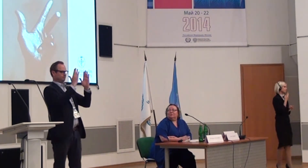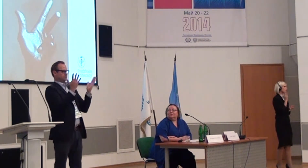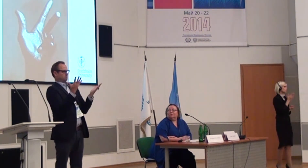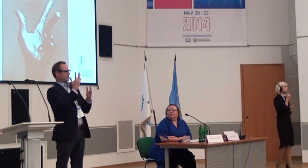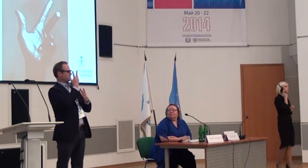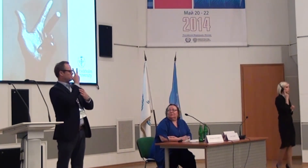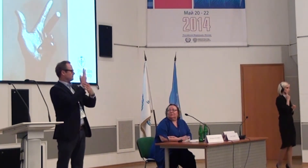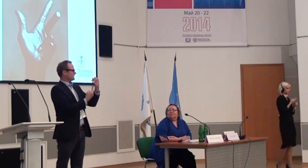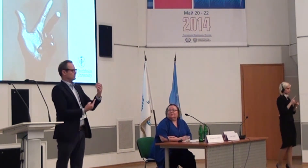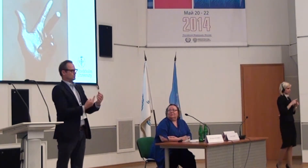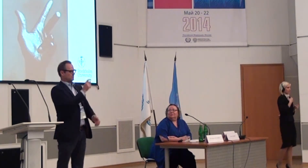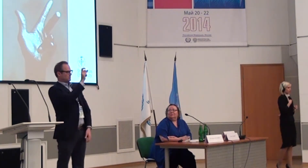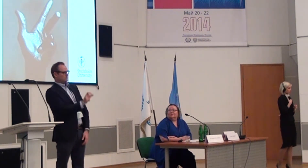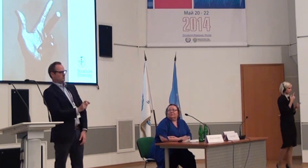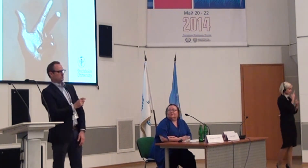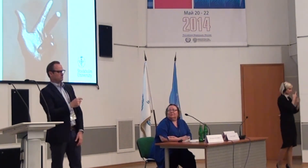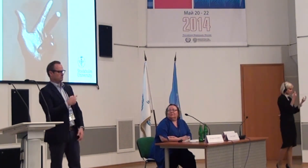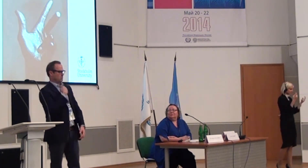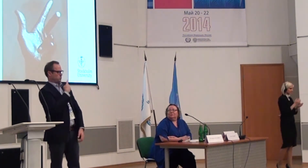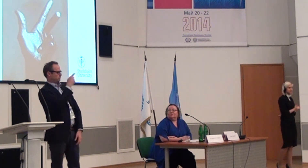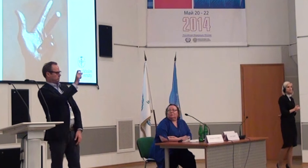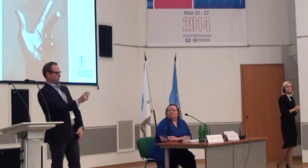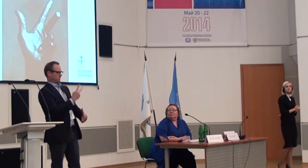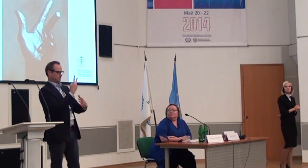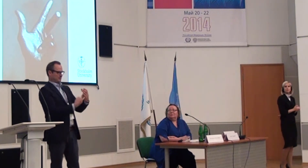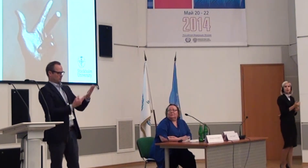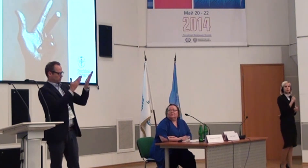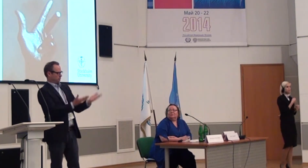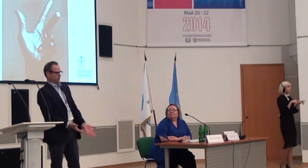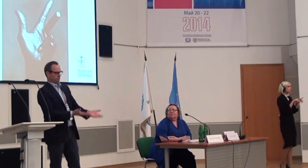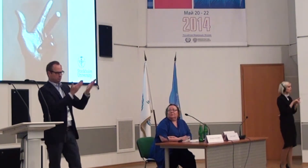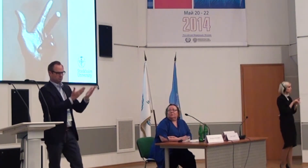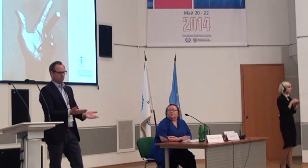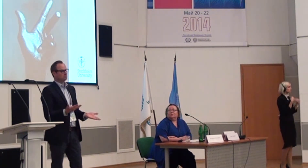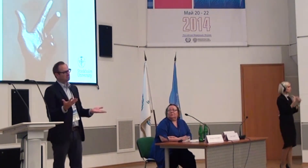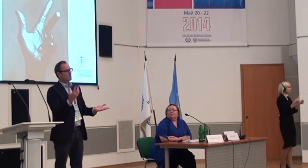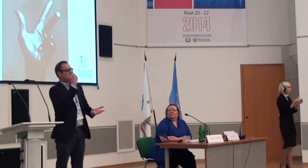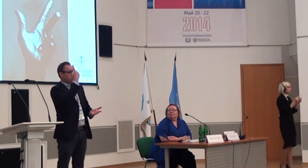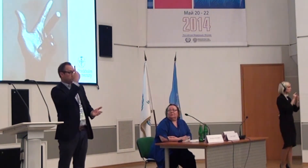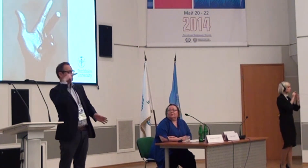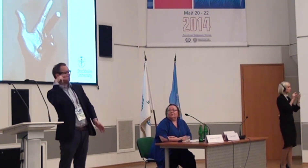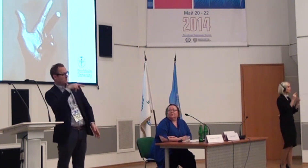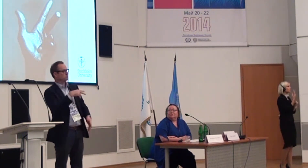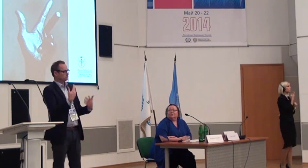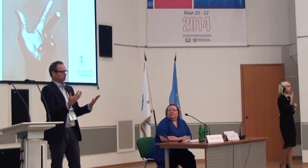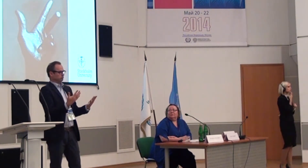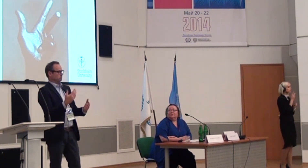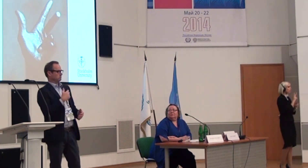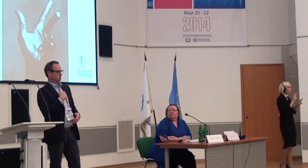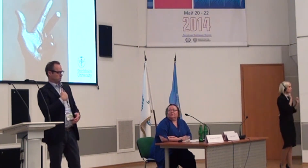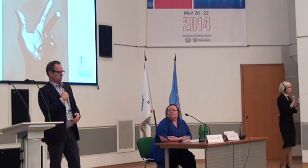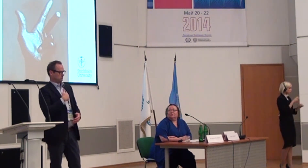I also would like to give you a definition on bilingualism and who is bilingual. And